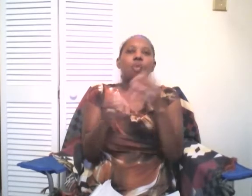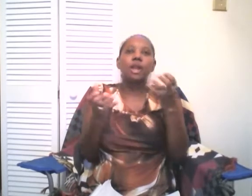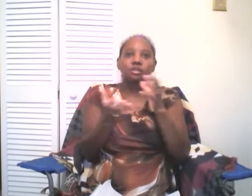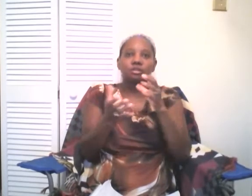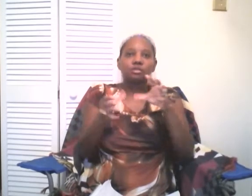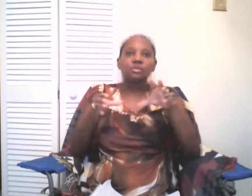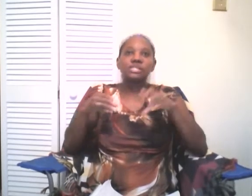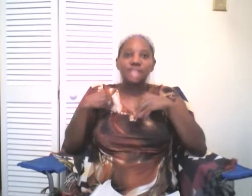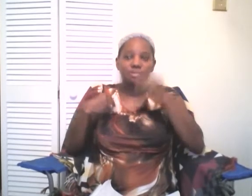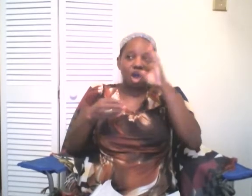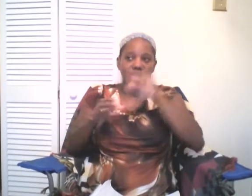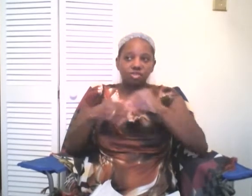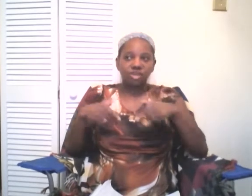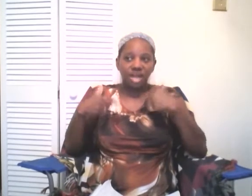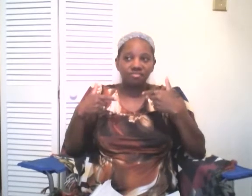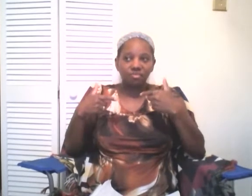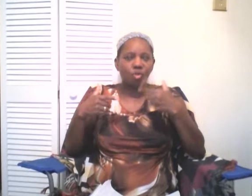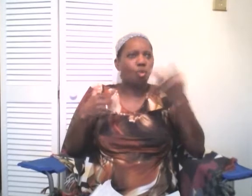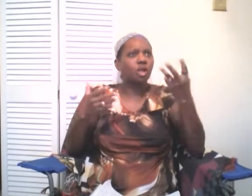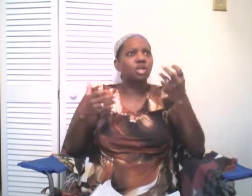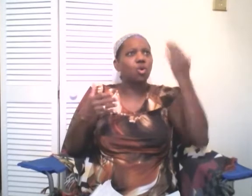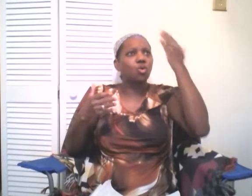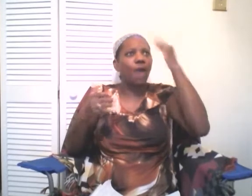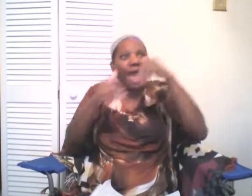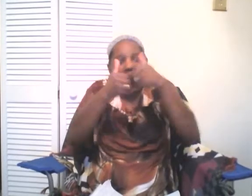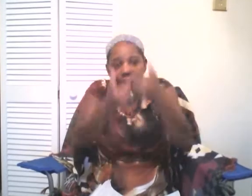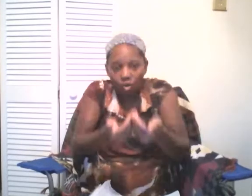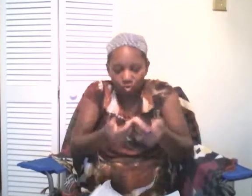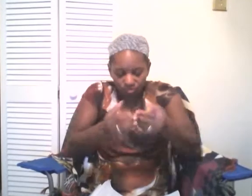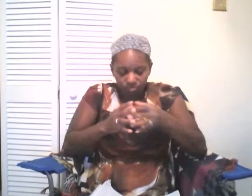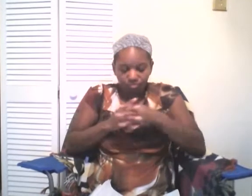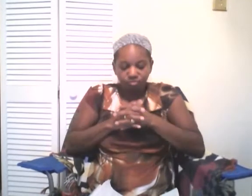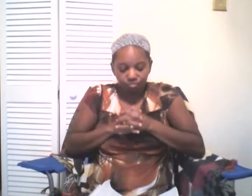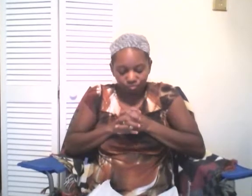wanting to accept God in your life or want to know how,